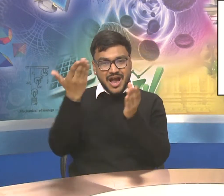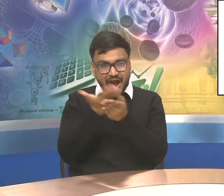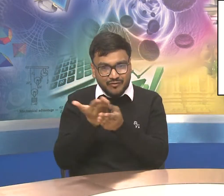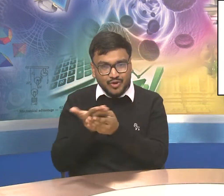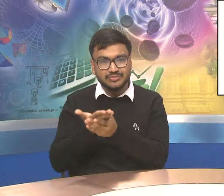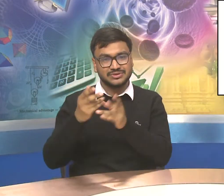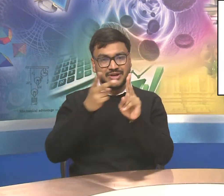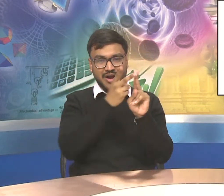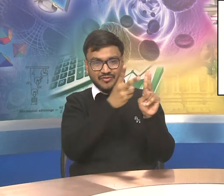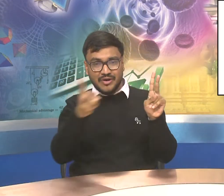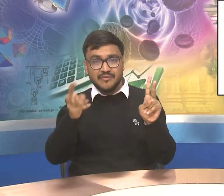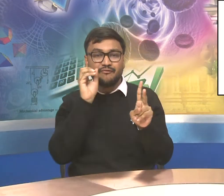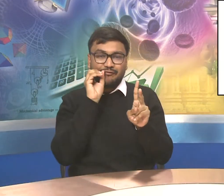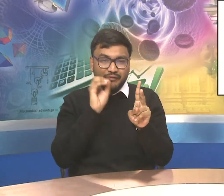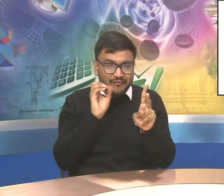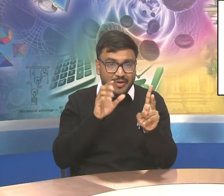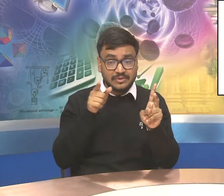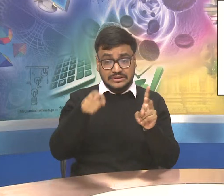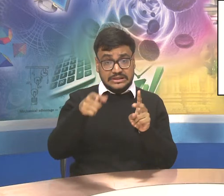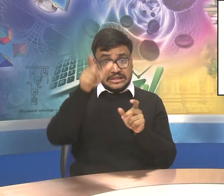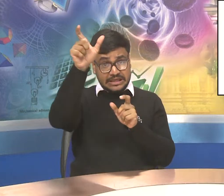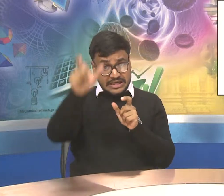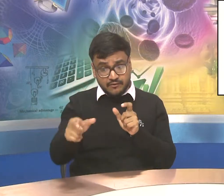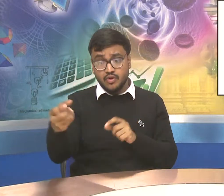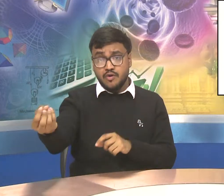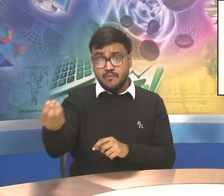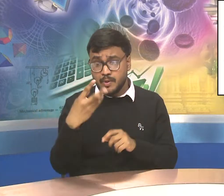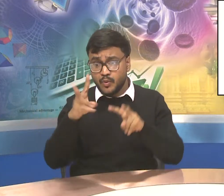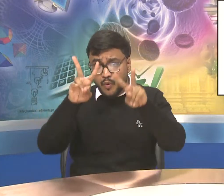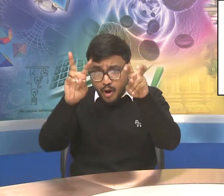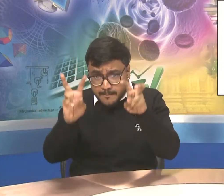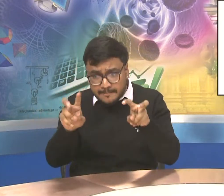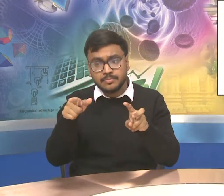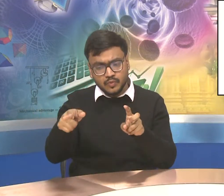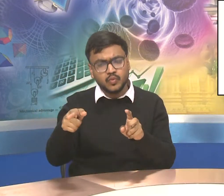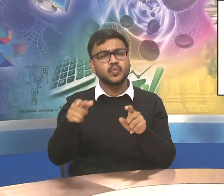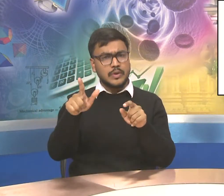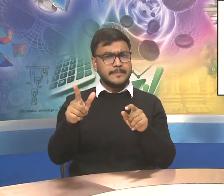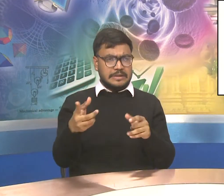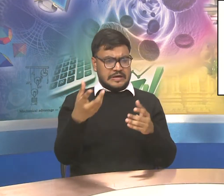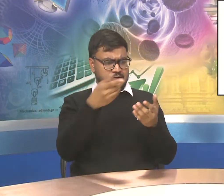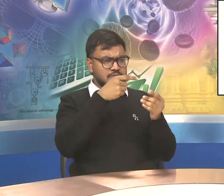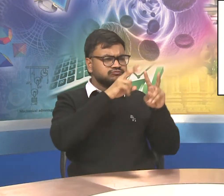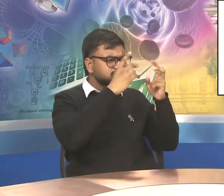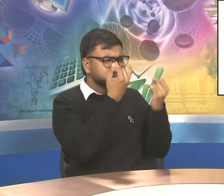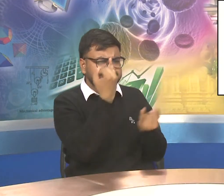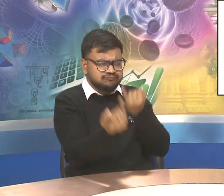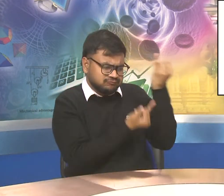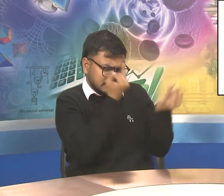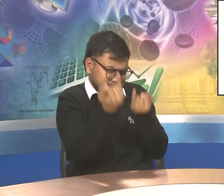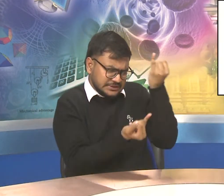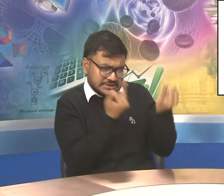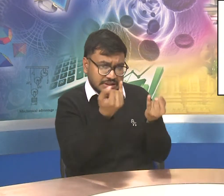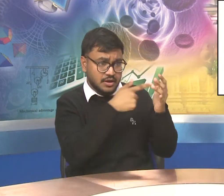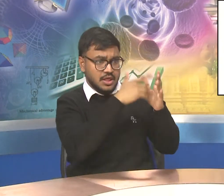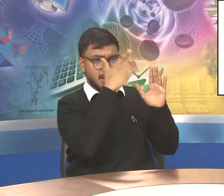Reference services are concerned with direct personal assistance to the user